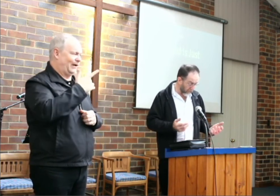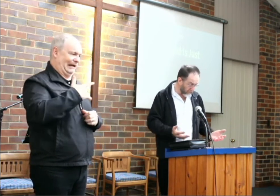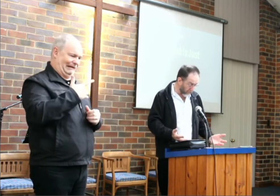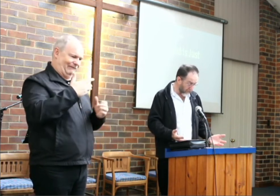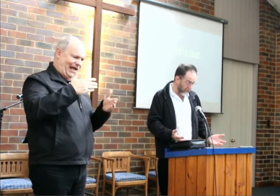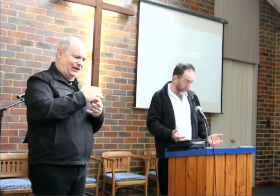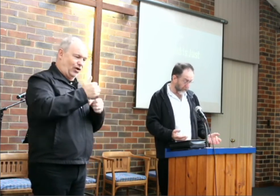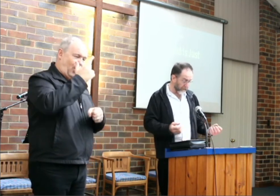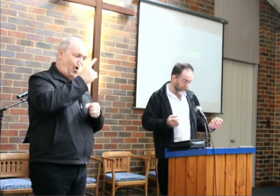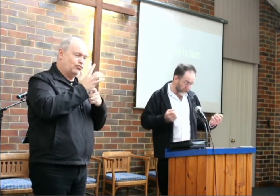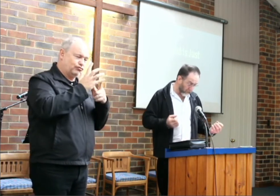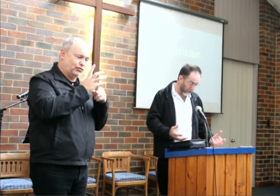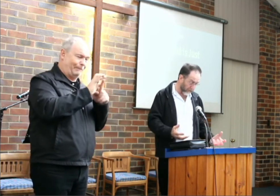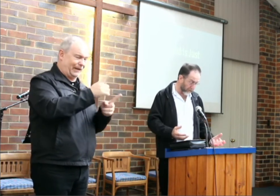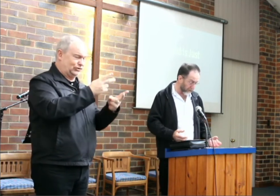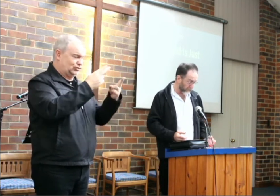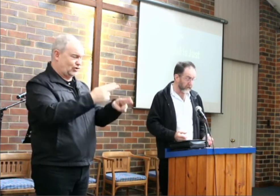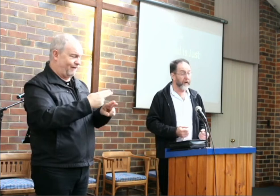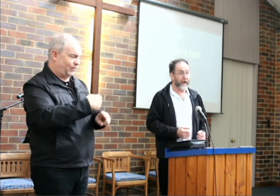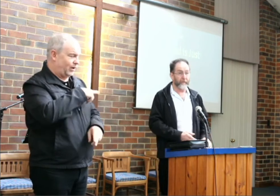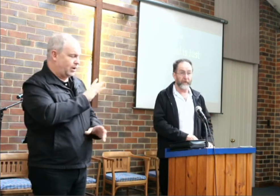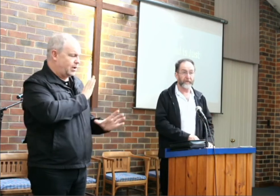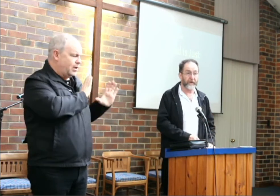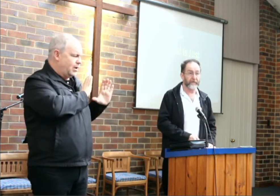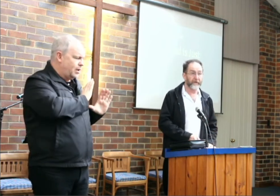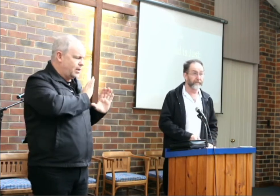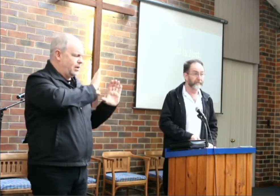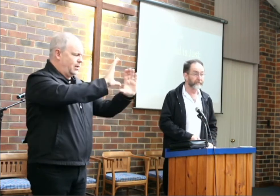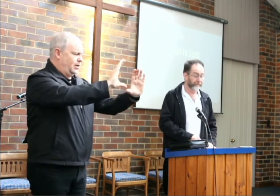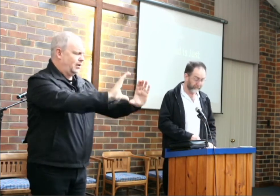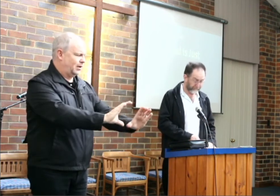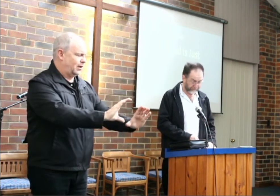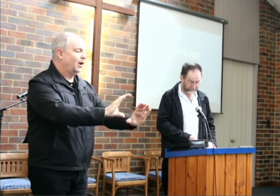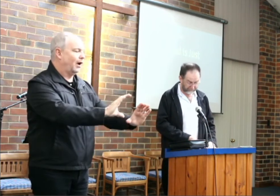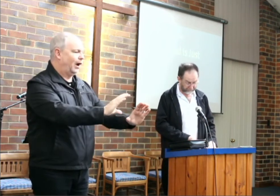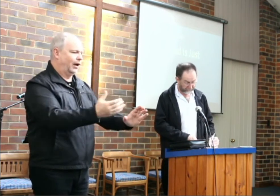by dying in our place, he took our punishment and brought forgiveness.